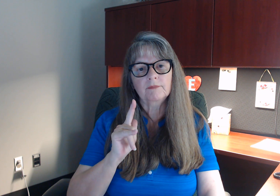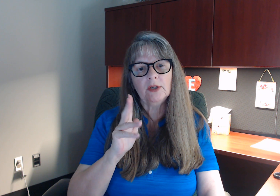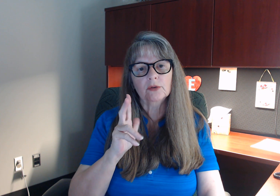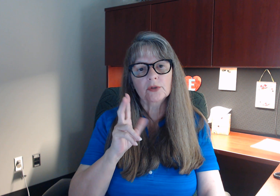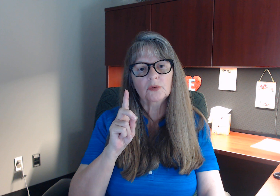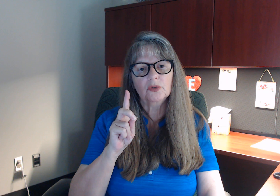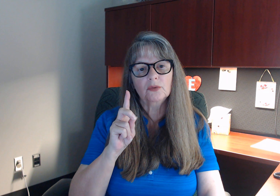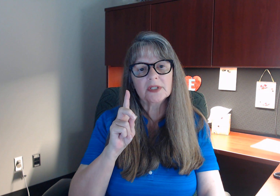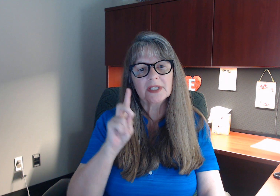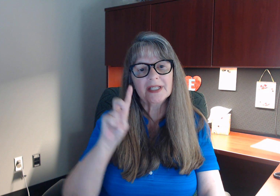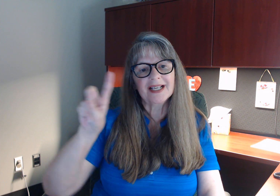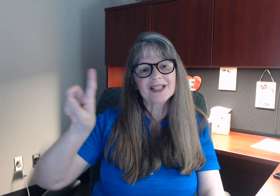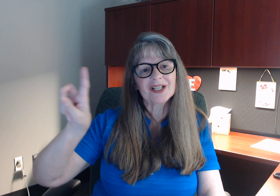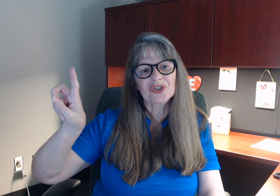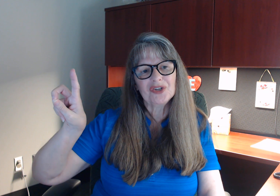finger so you could see a nice clear D.